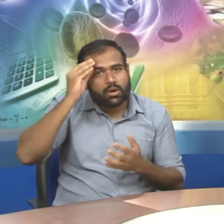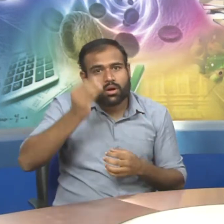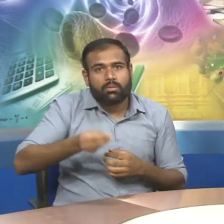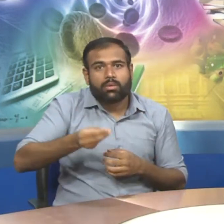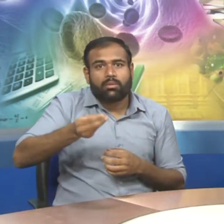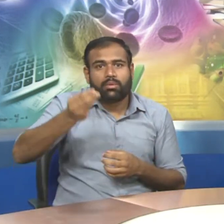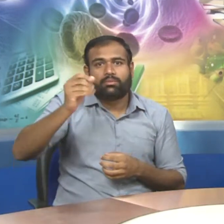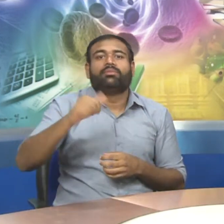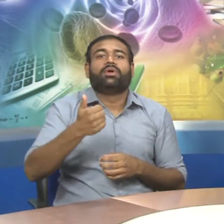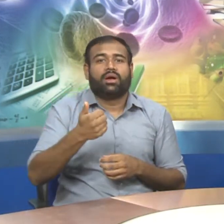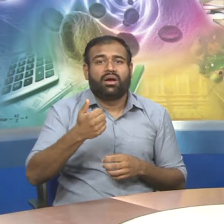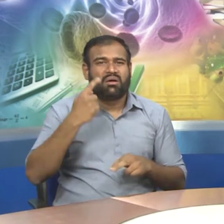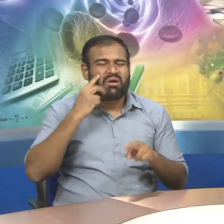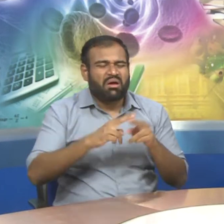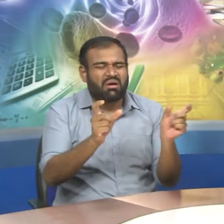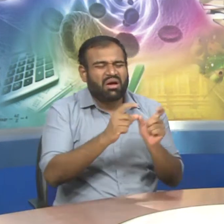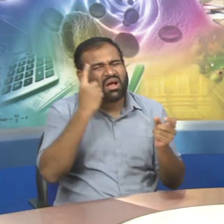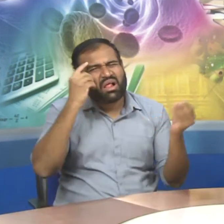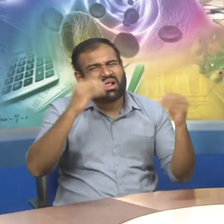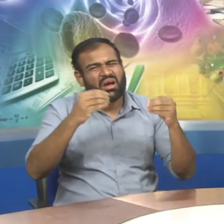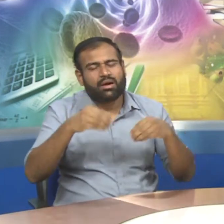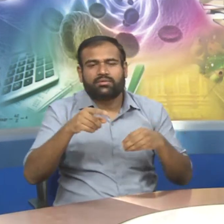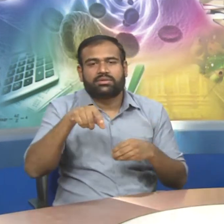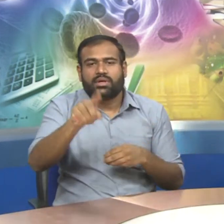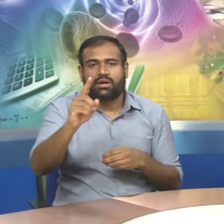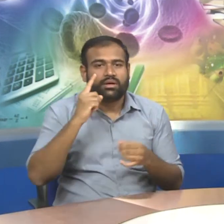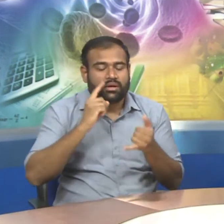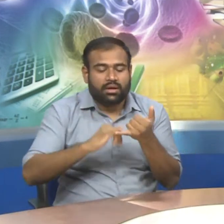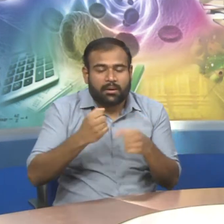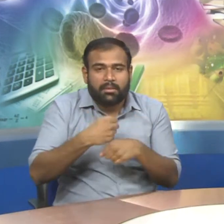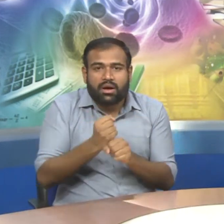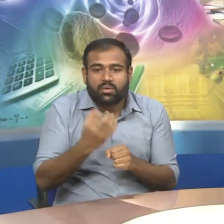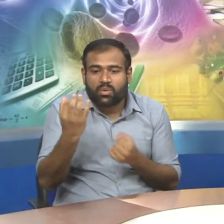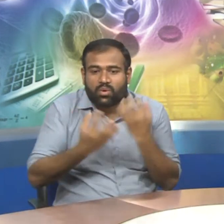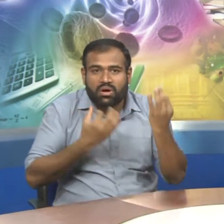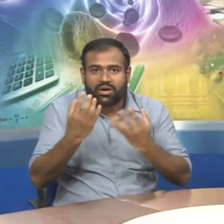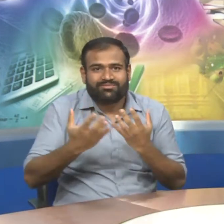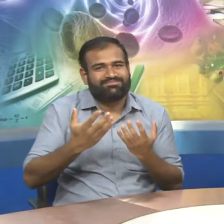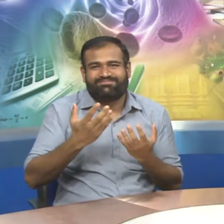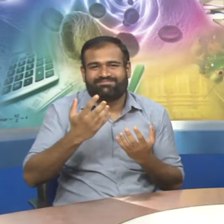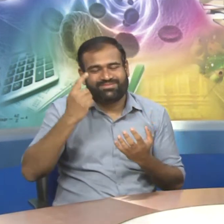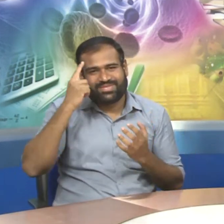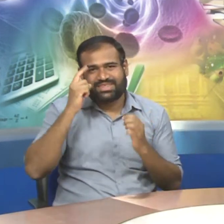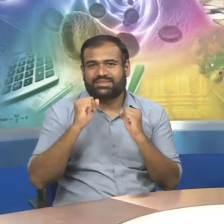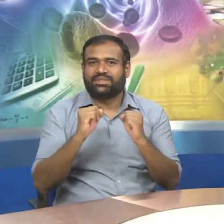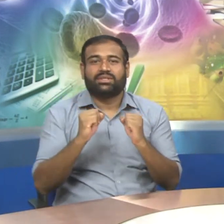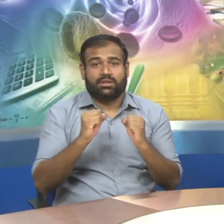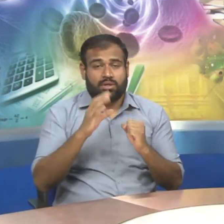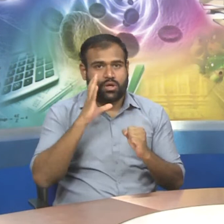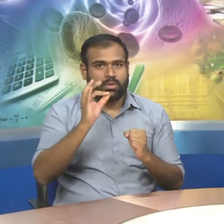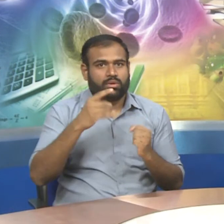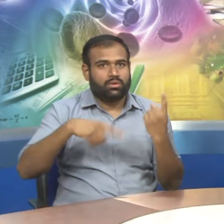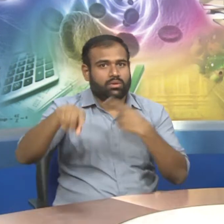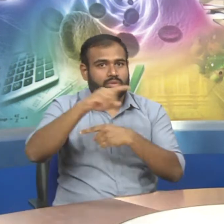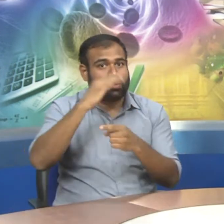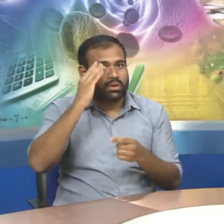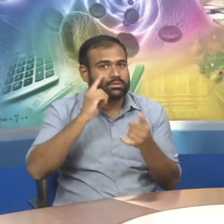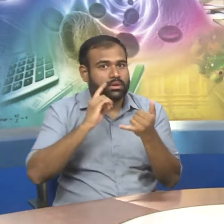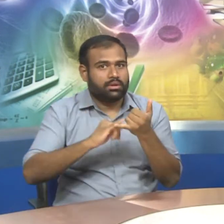knowing the alphabets is important. It is not that we just without giving any thought we use or we